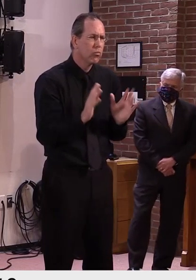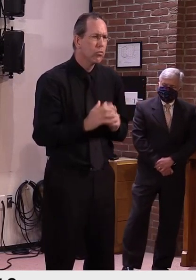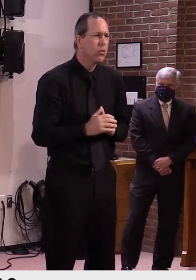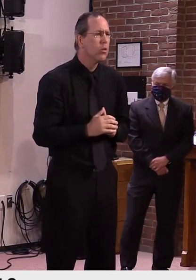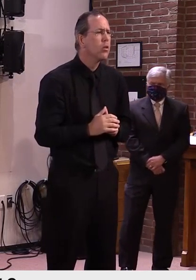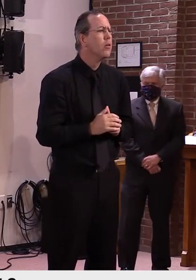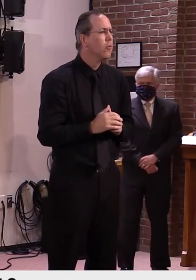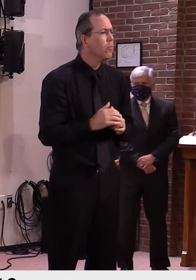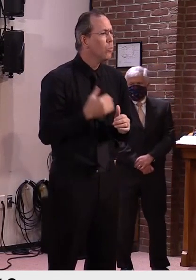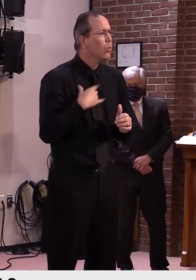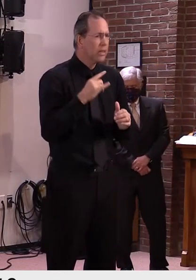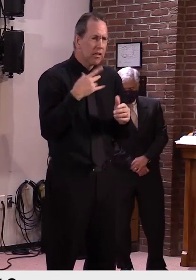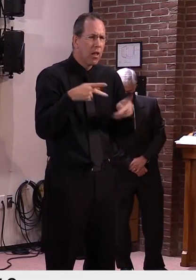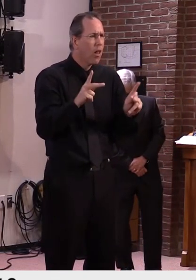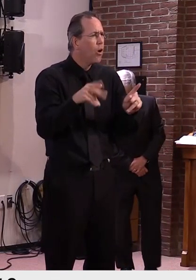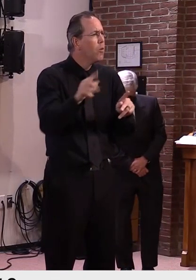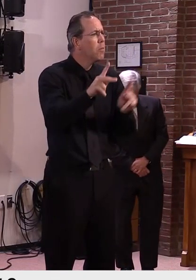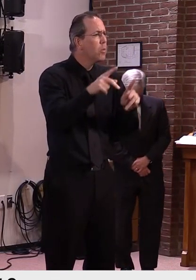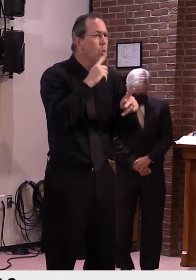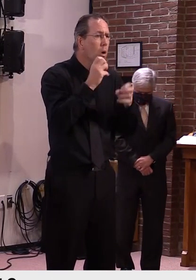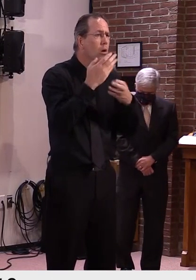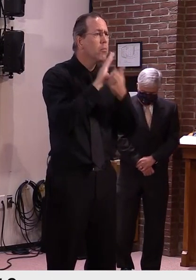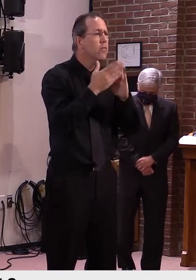give individuals the right